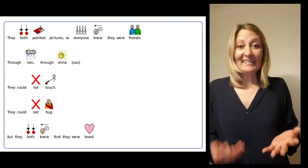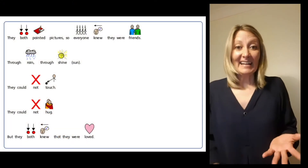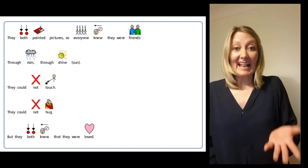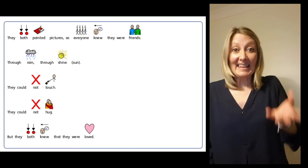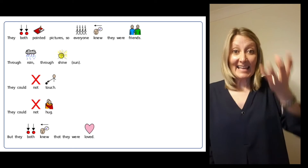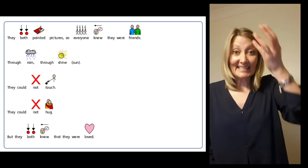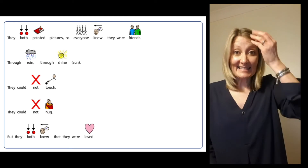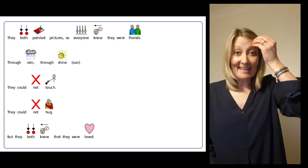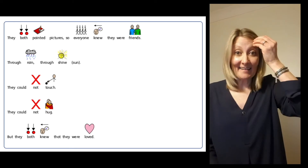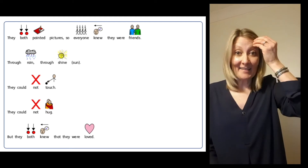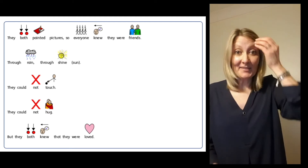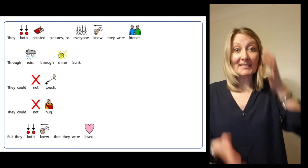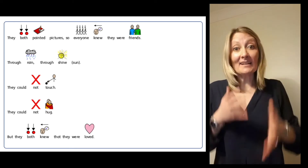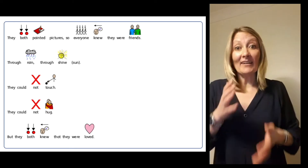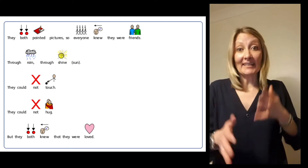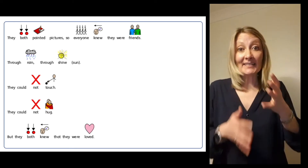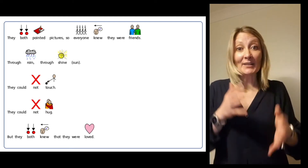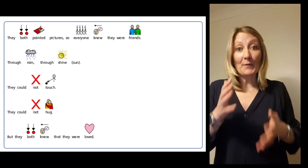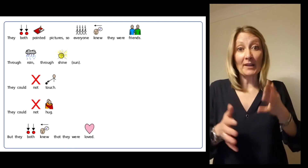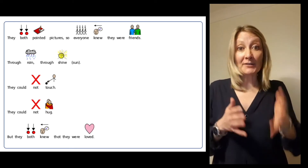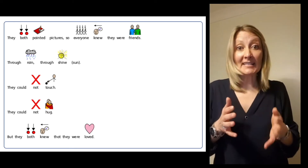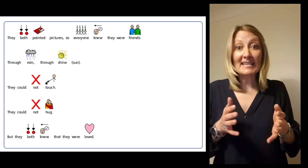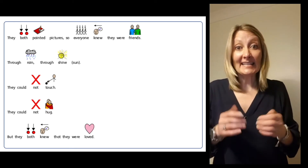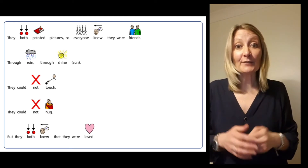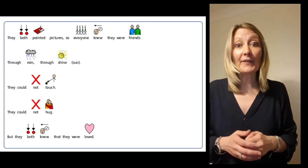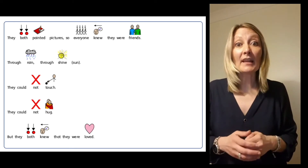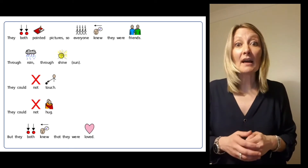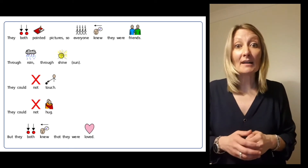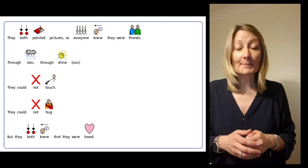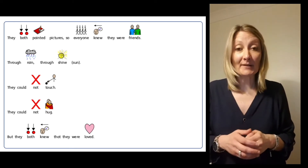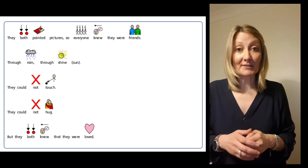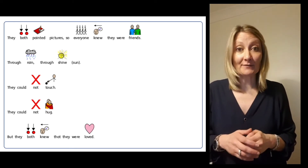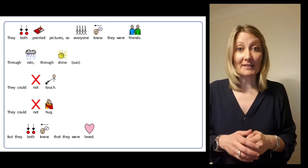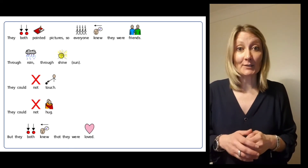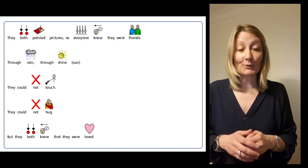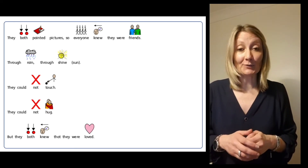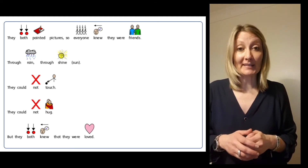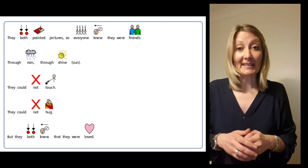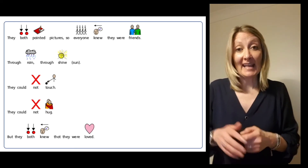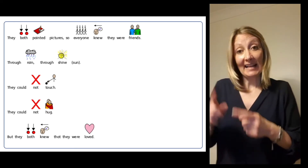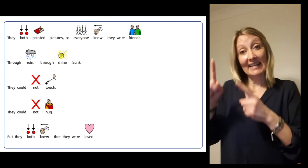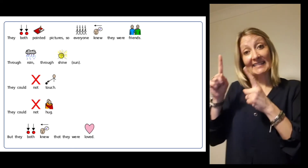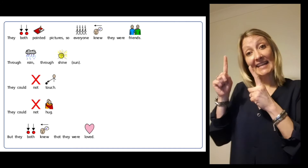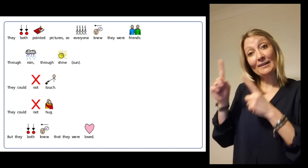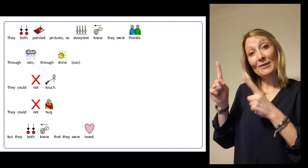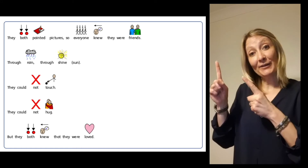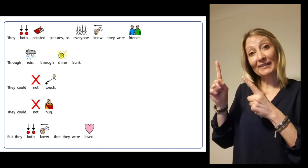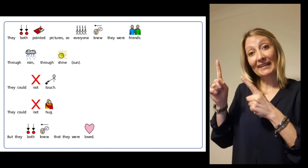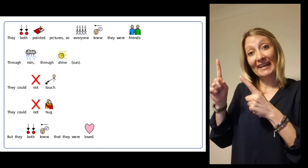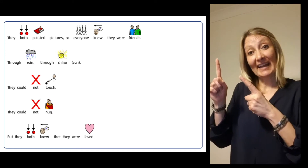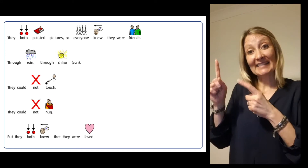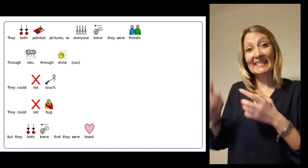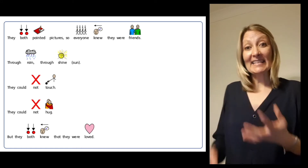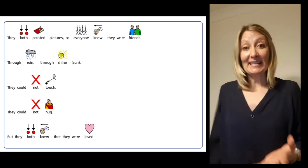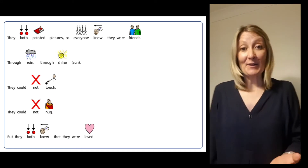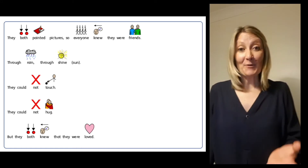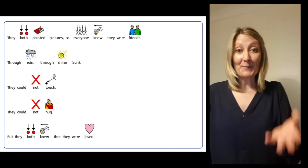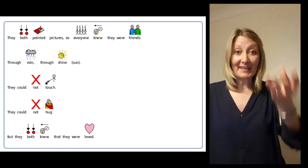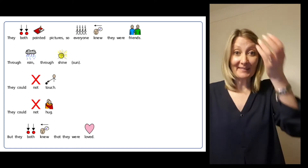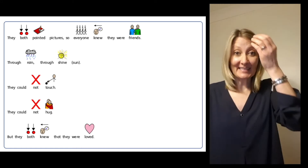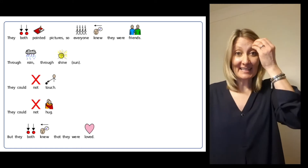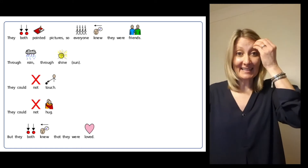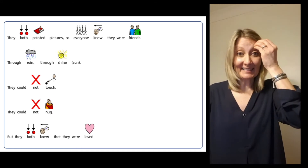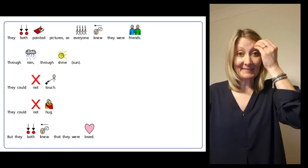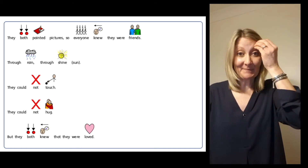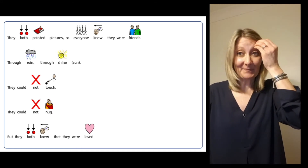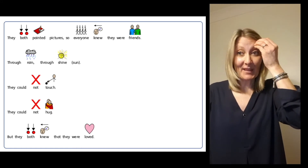Now, let's learn the signs that we're going to need for the last part of this story. Let's take a look and see what we're going